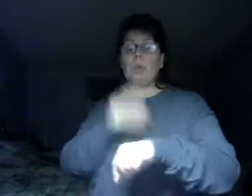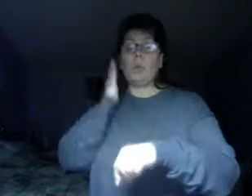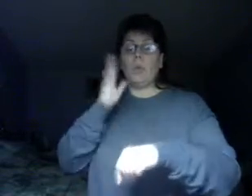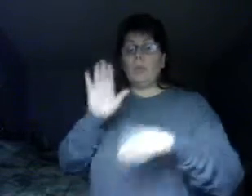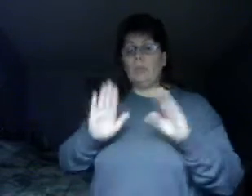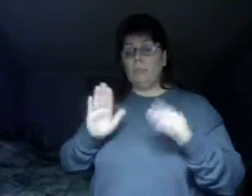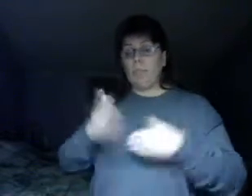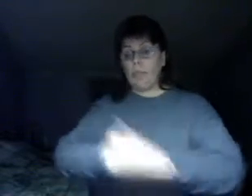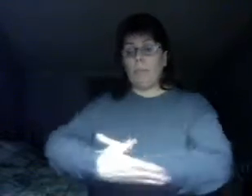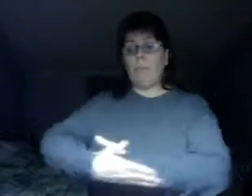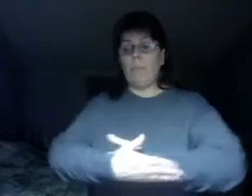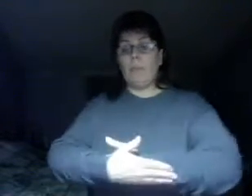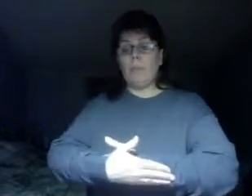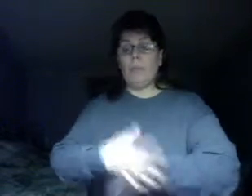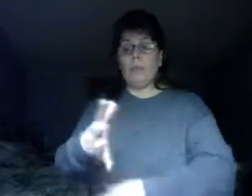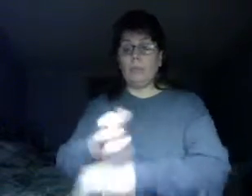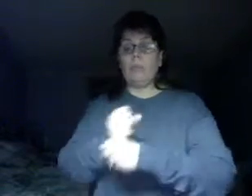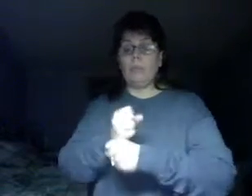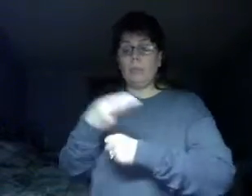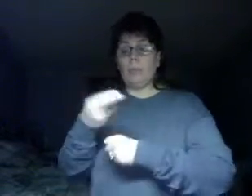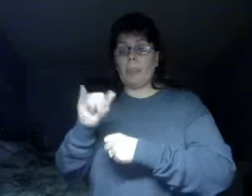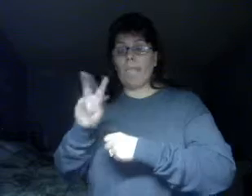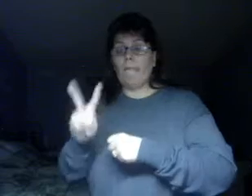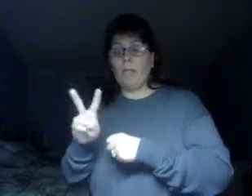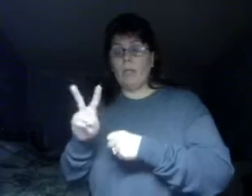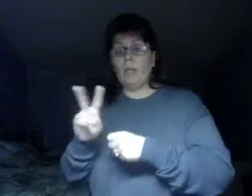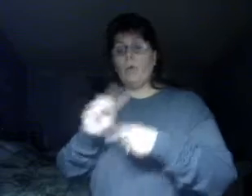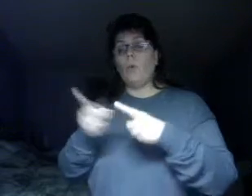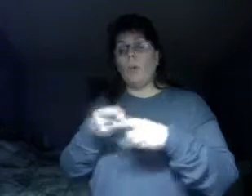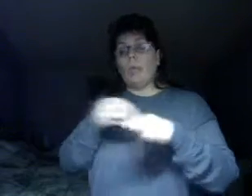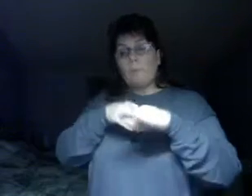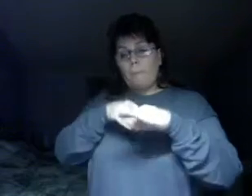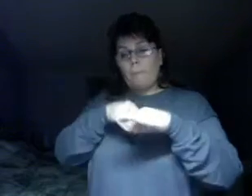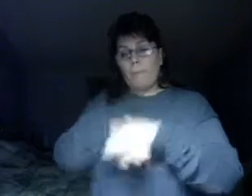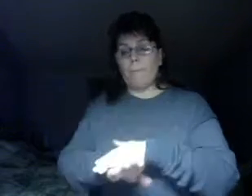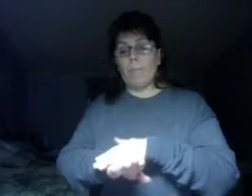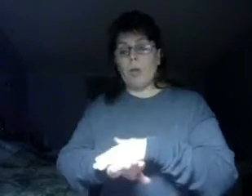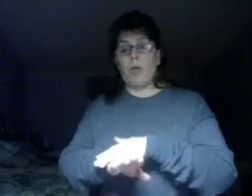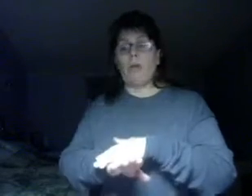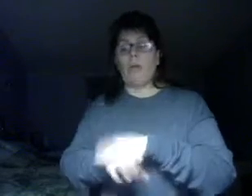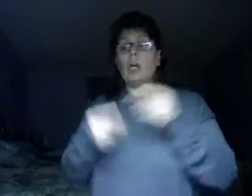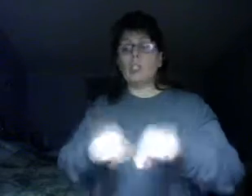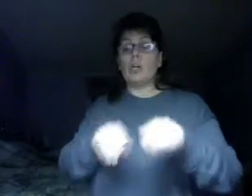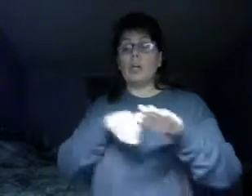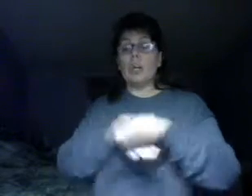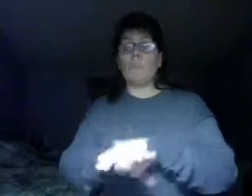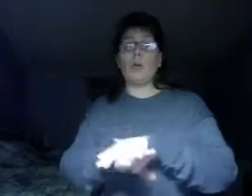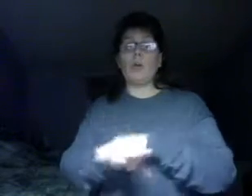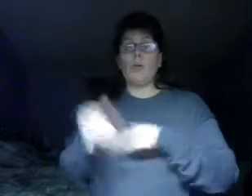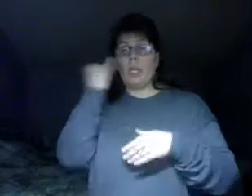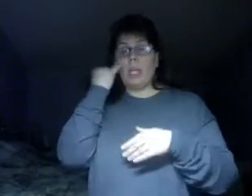don't know why it's not less. That's statistically what the rate turns out to be. If that birth is through a